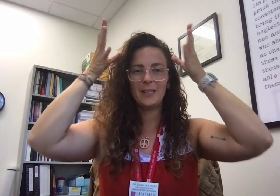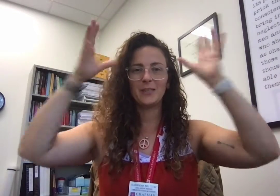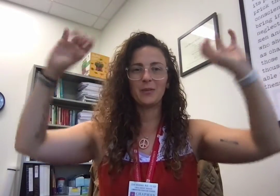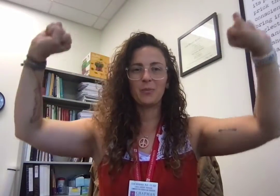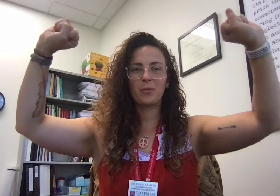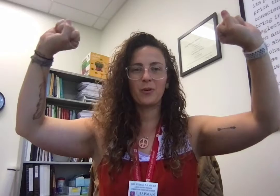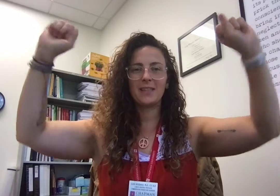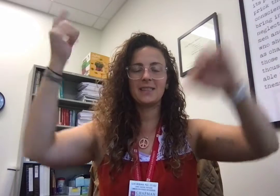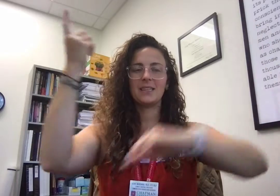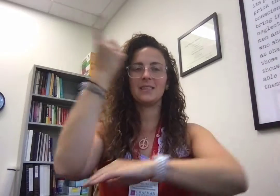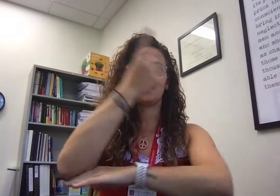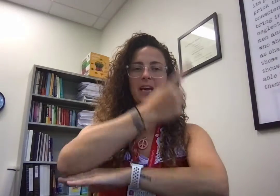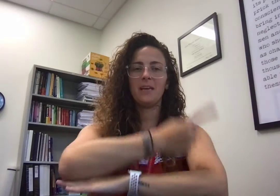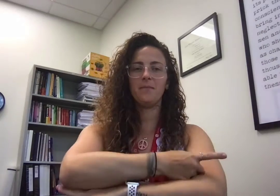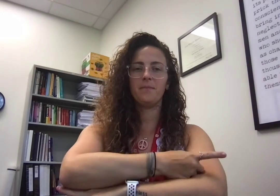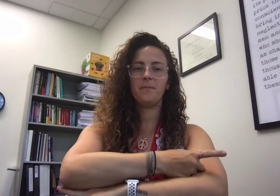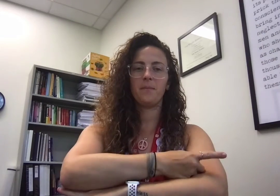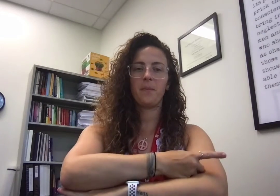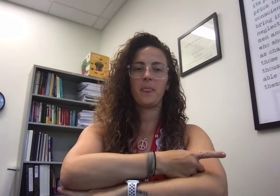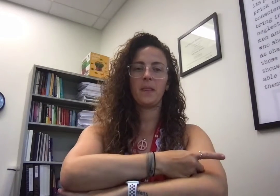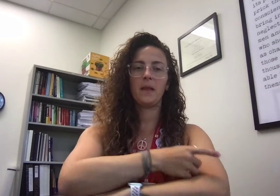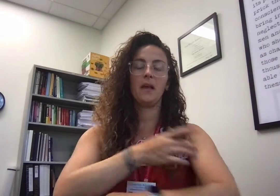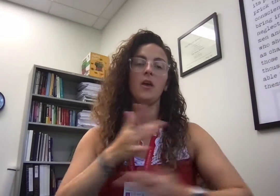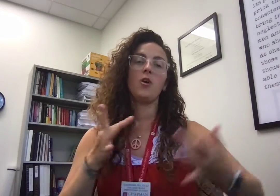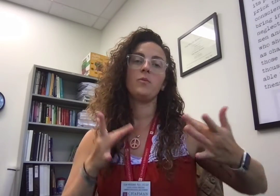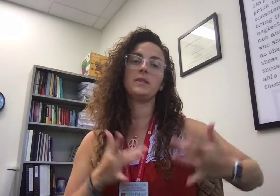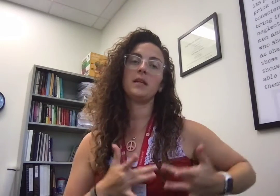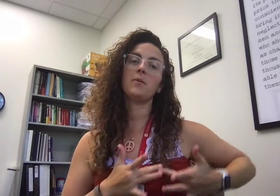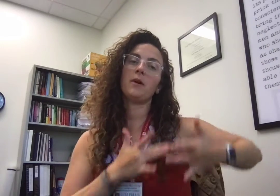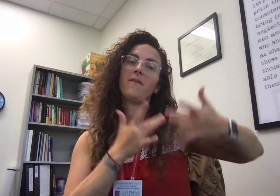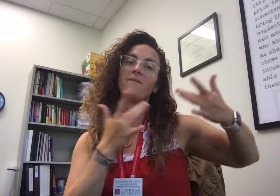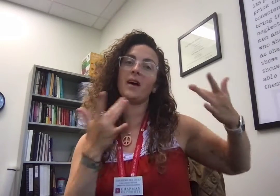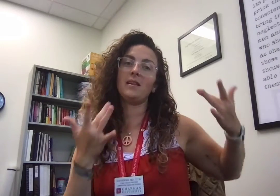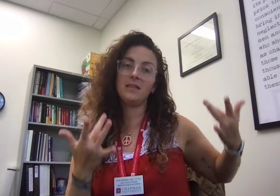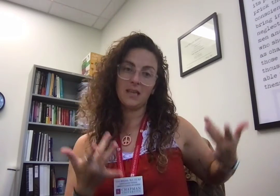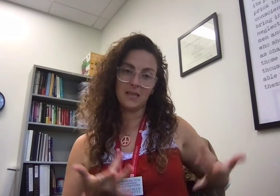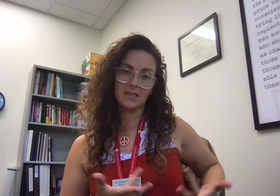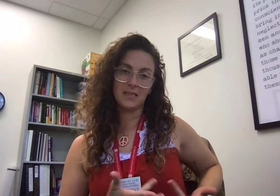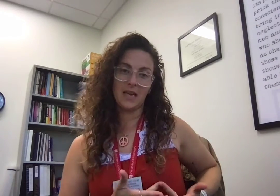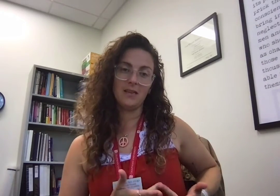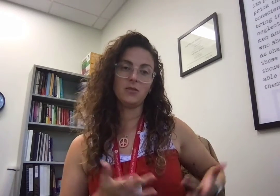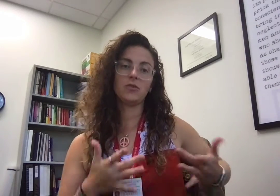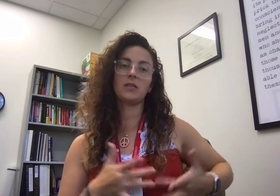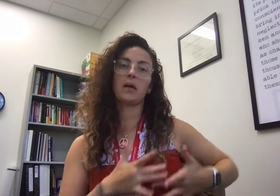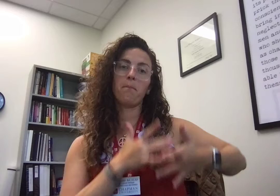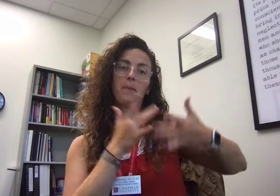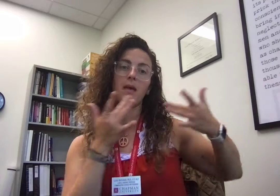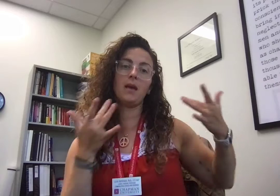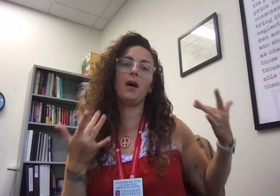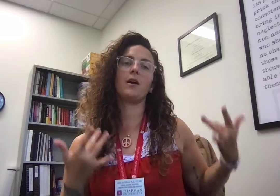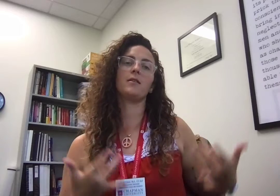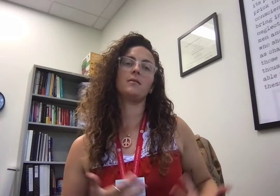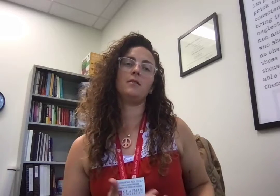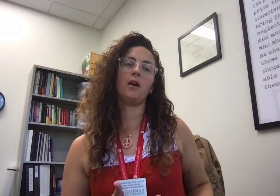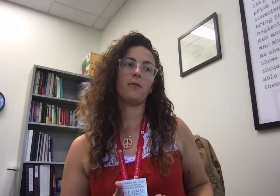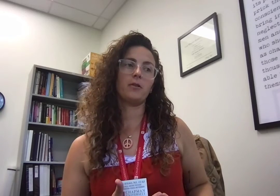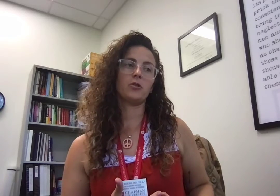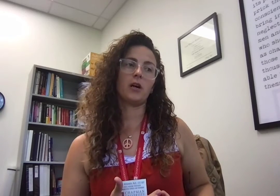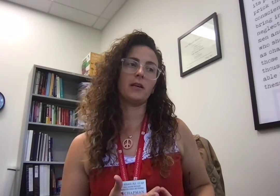So President's Day. We celebrate Valentine's Day. So just like a big heart around your heart.